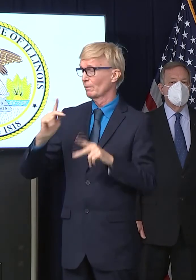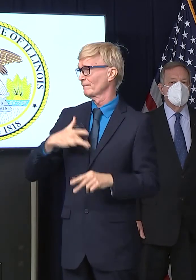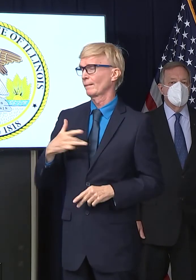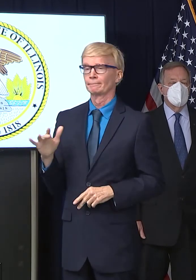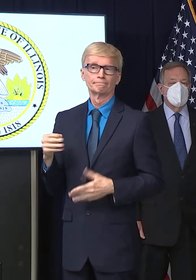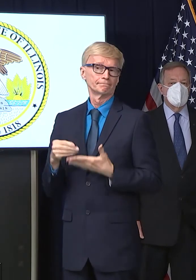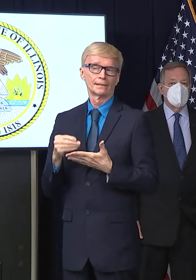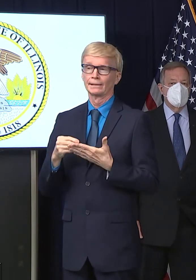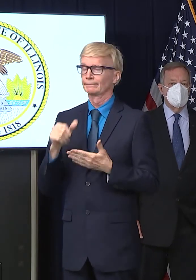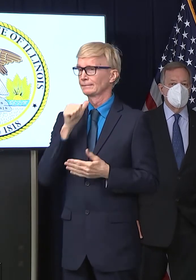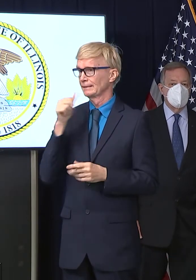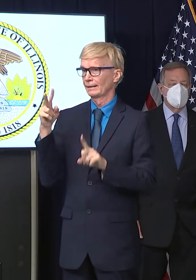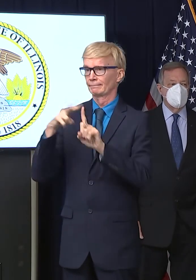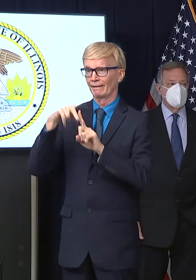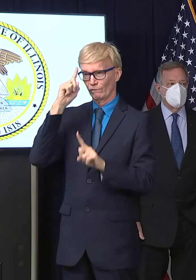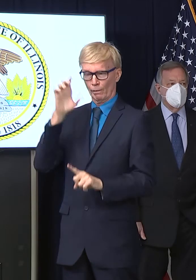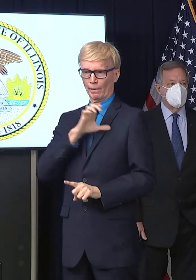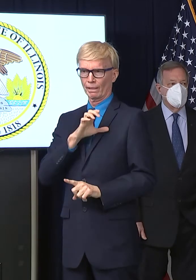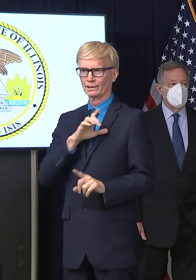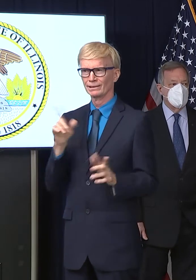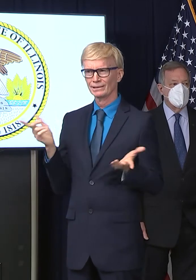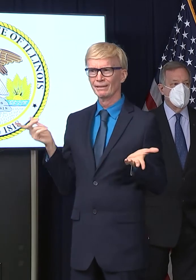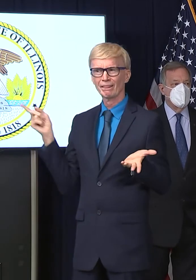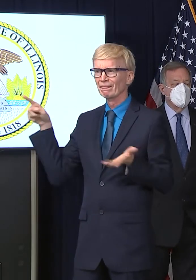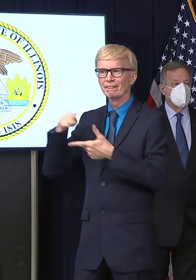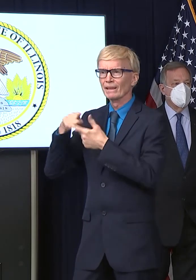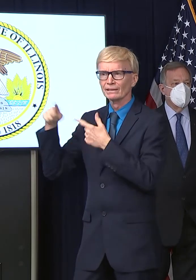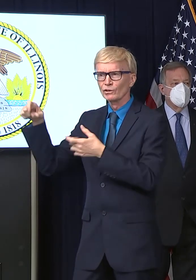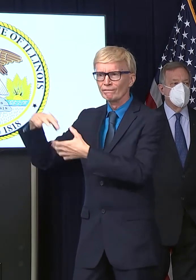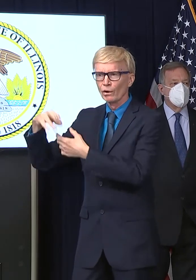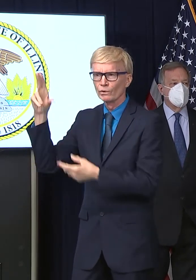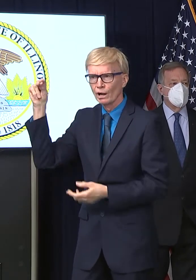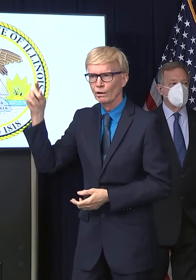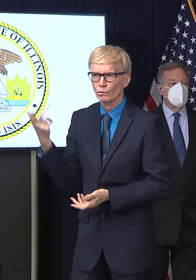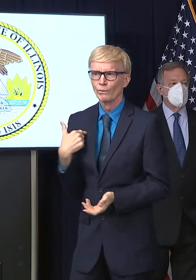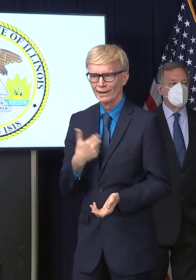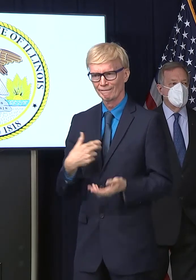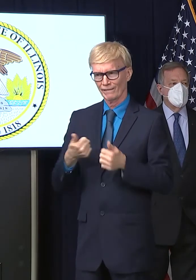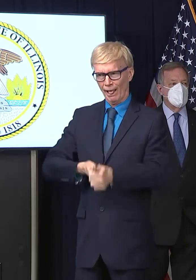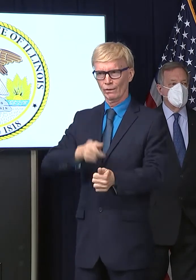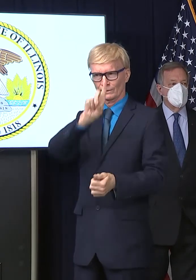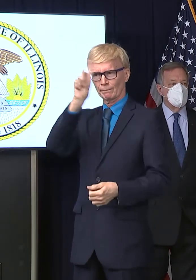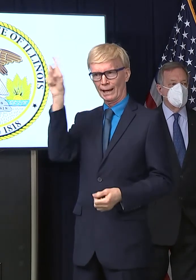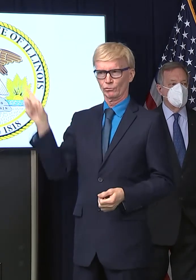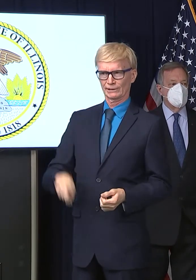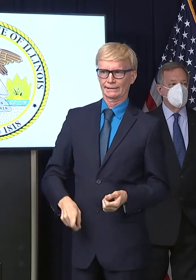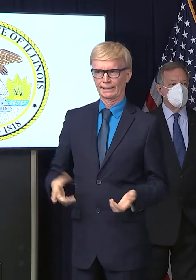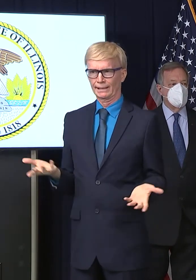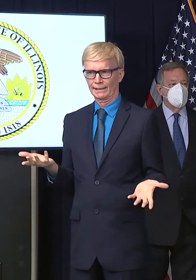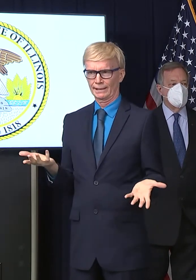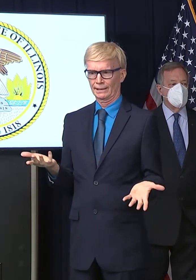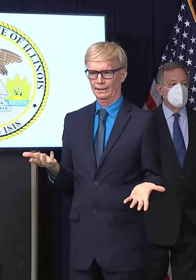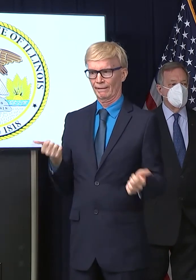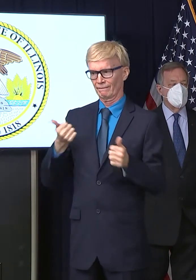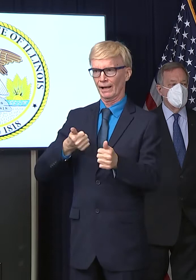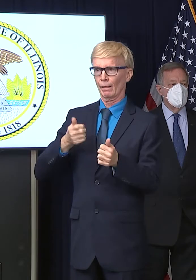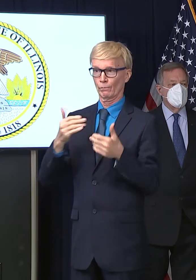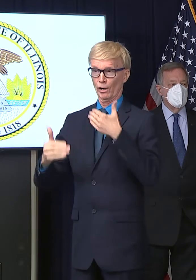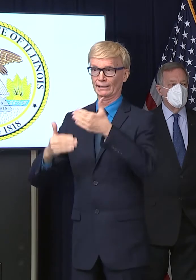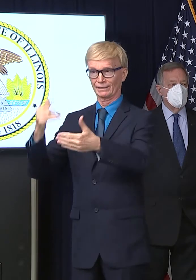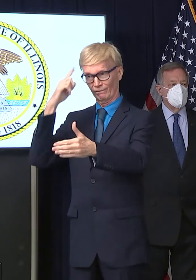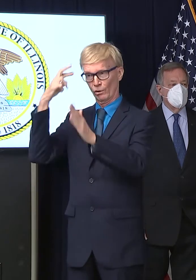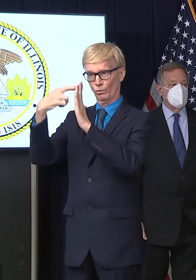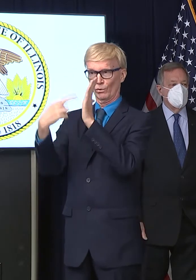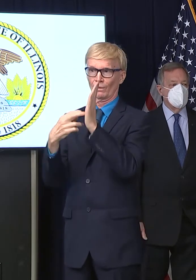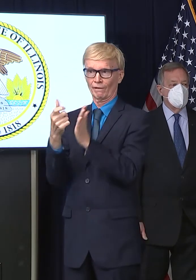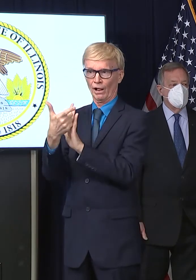not designated for police. Then they should vote no. I mean, we have a democratic process. We have a process where what we always do is we